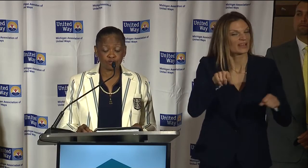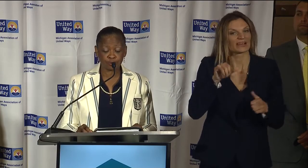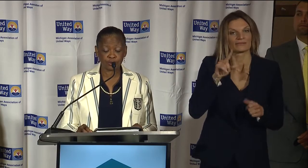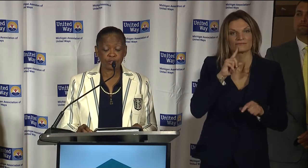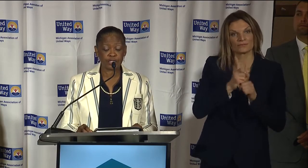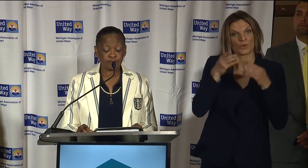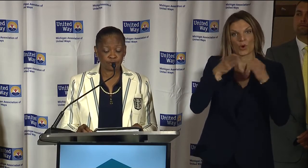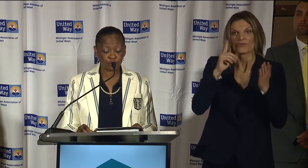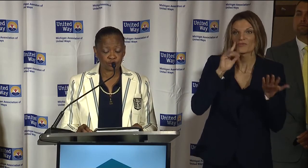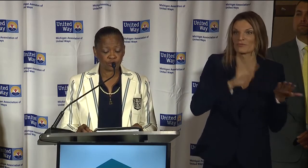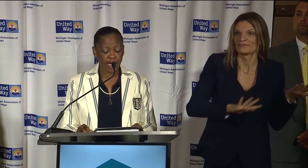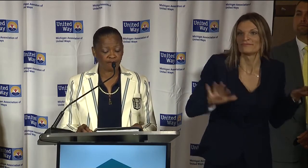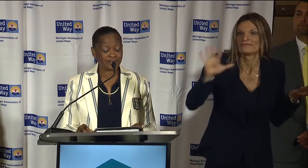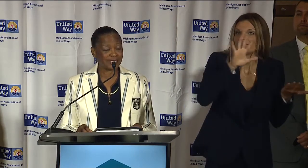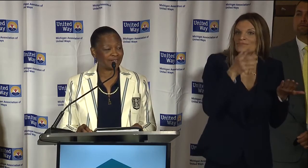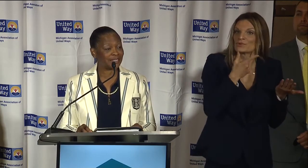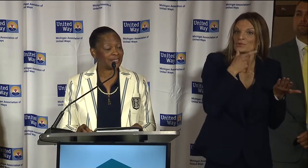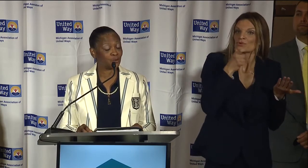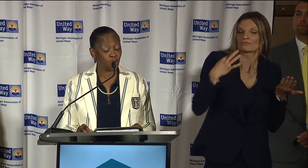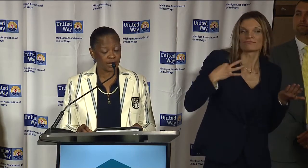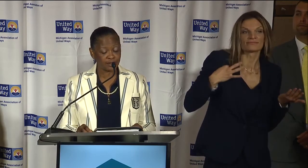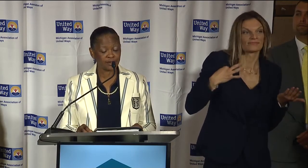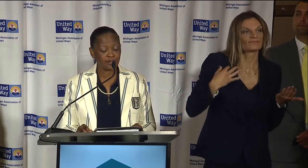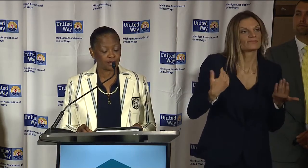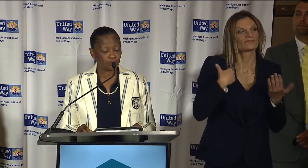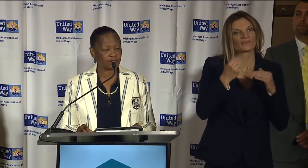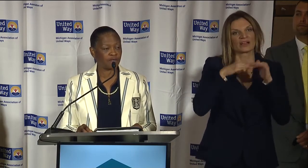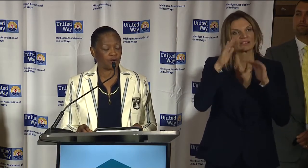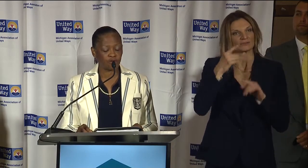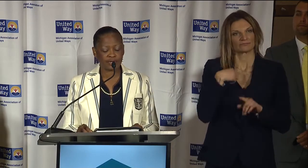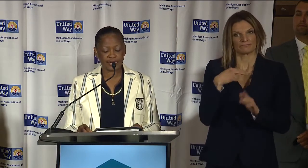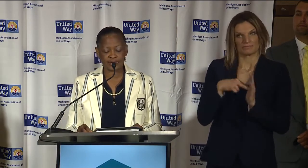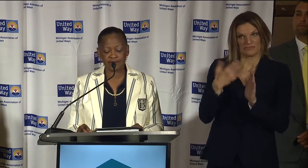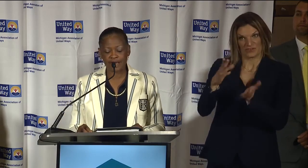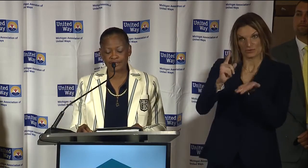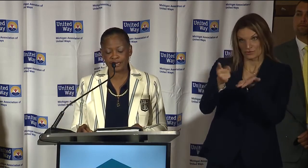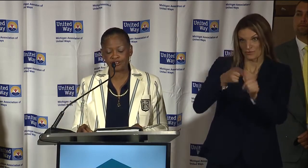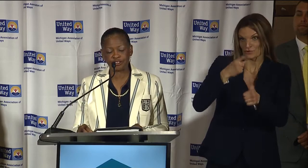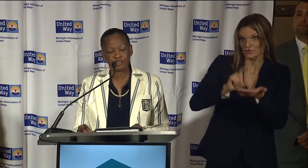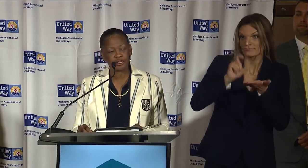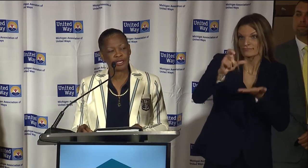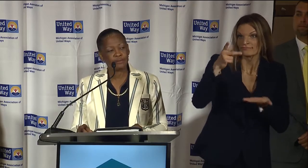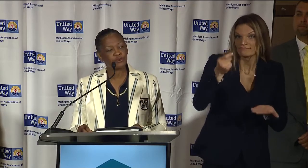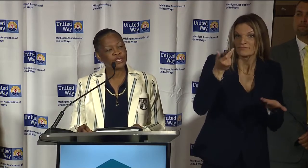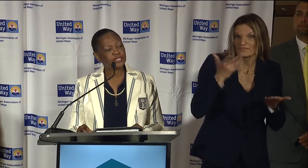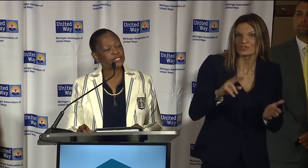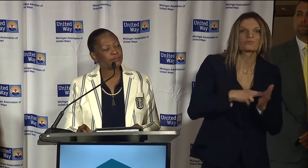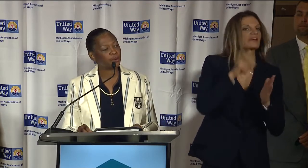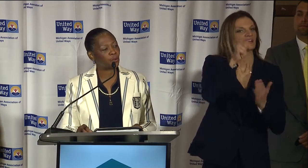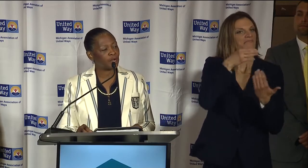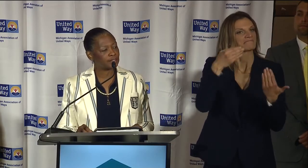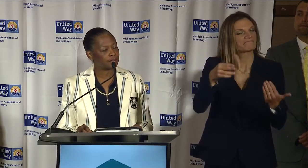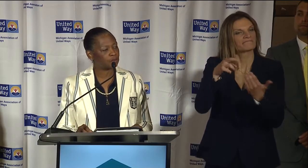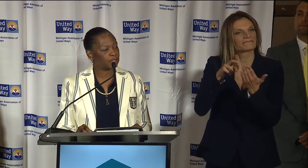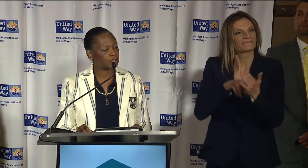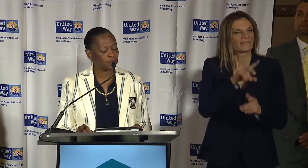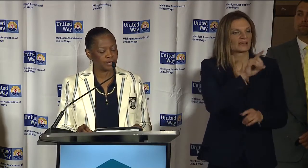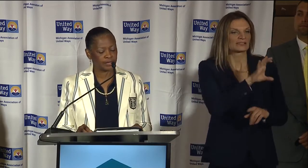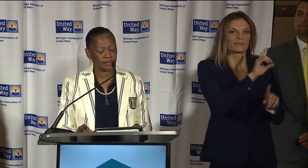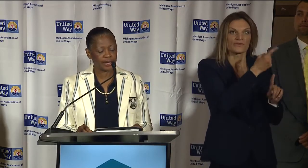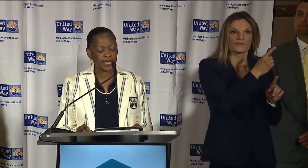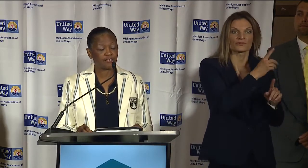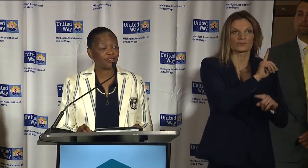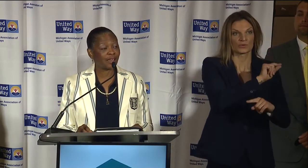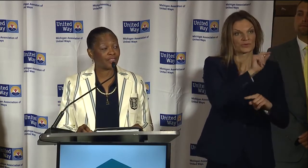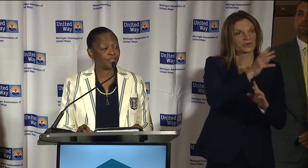all eligible individuals who have received at least 1 dose of a COVID-19 vaccination between December 1 of